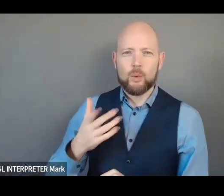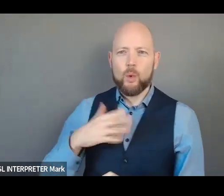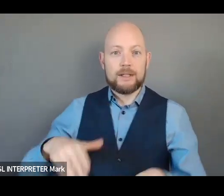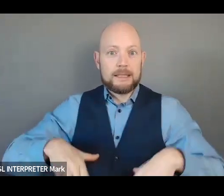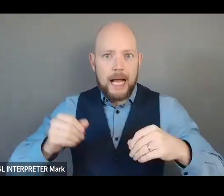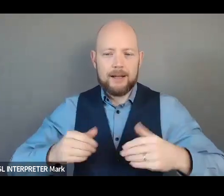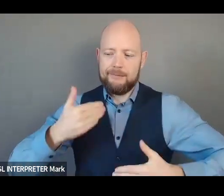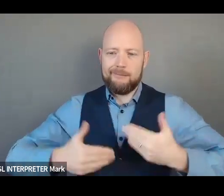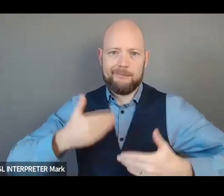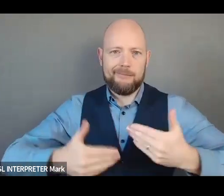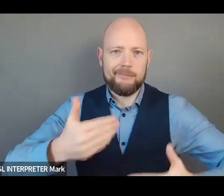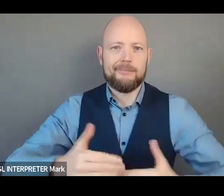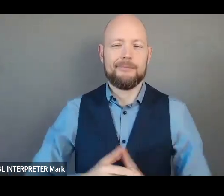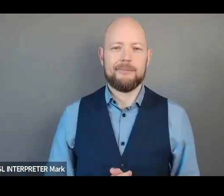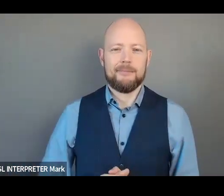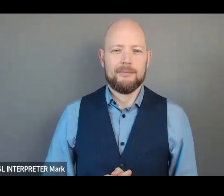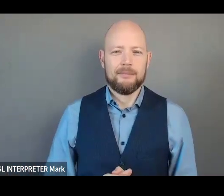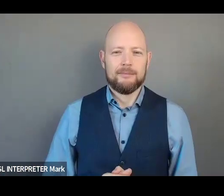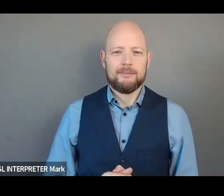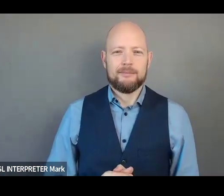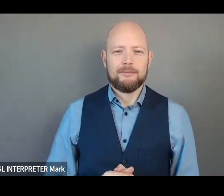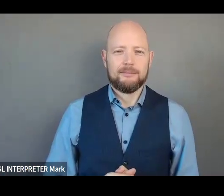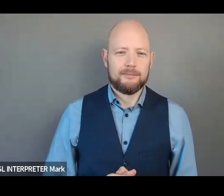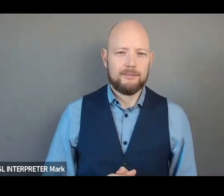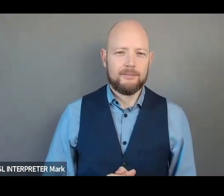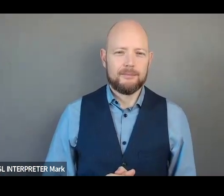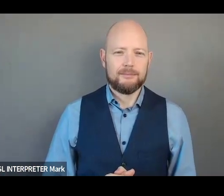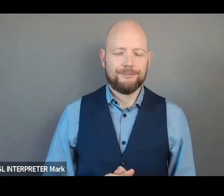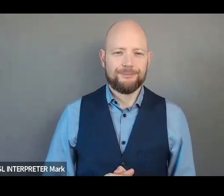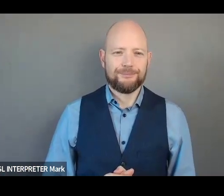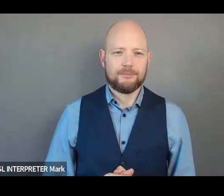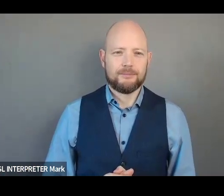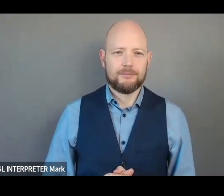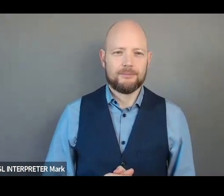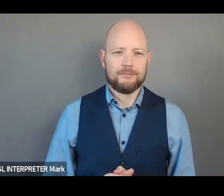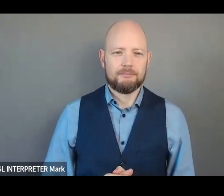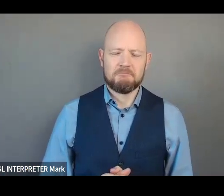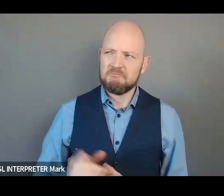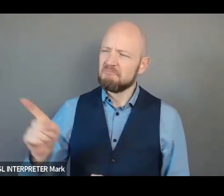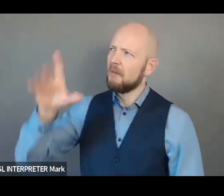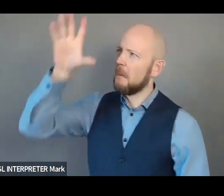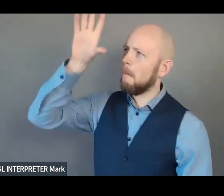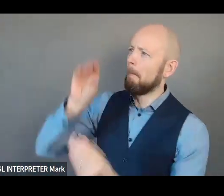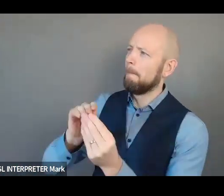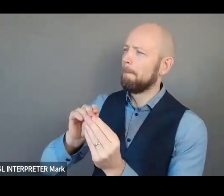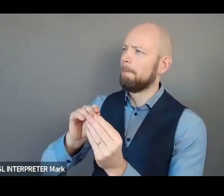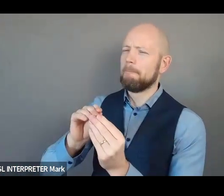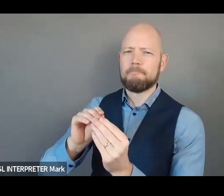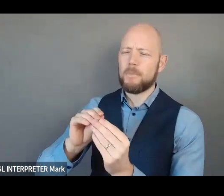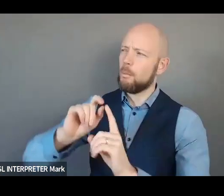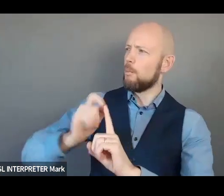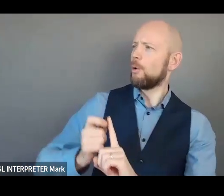And I think one of the messages here, you know, take it all together in one sense, is that what needs to be